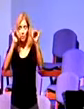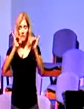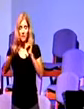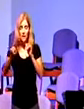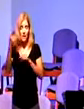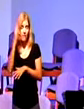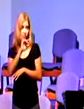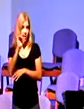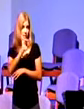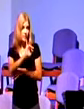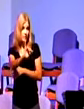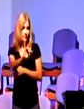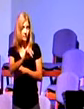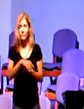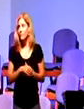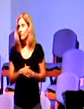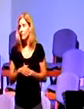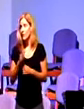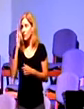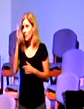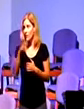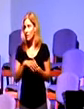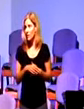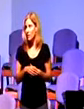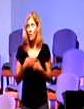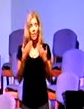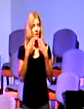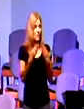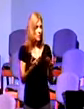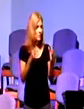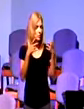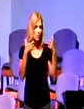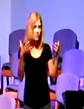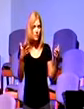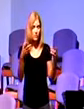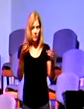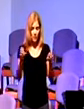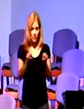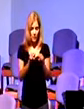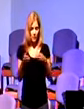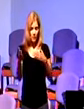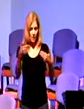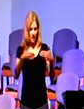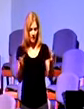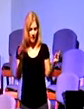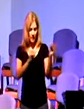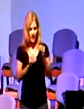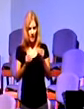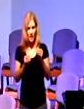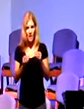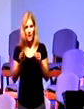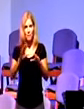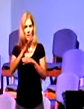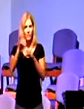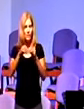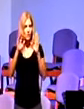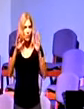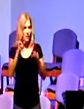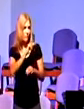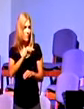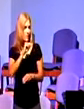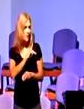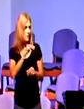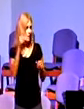forever. It will. I want to thank you guys so much for packing shoeboxes and being involved in this wonderful ministry,